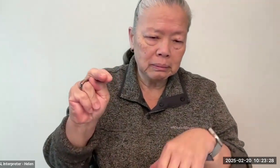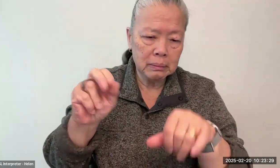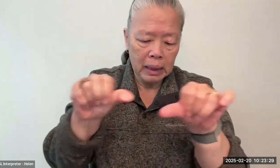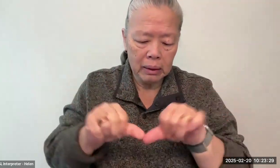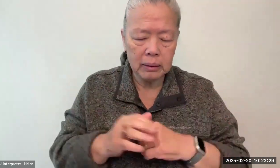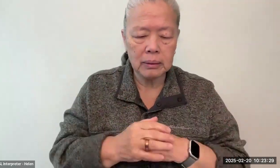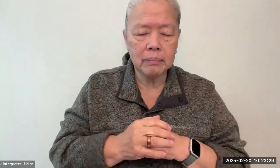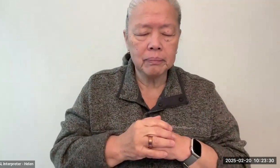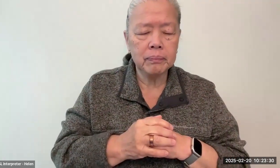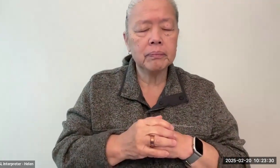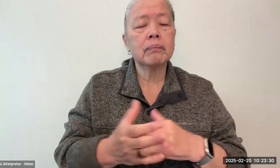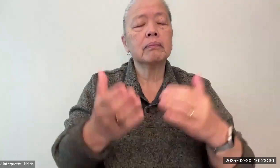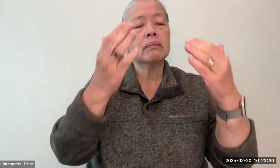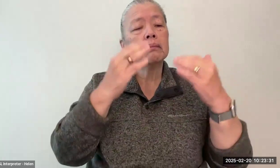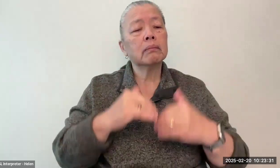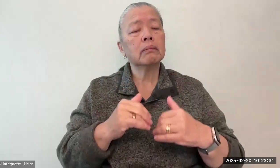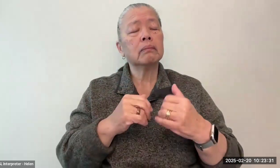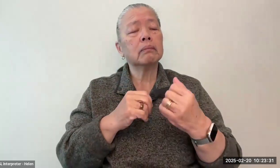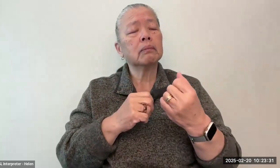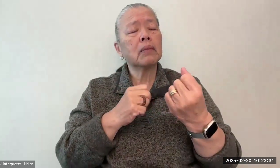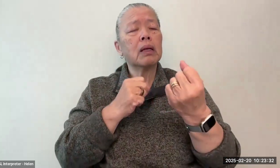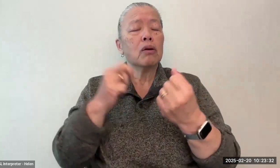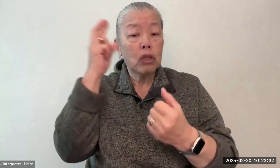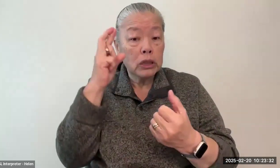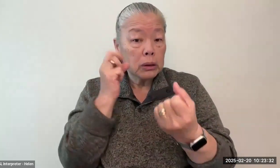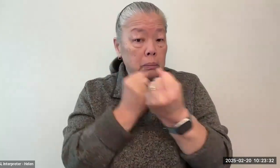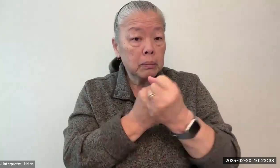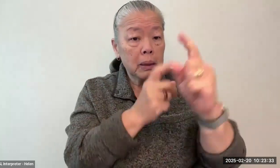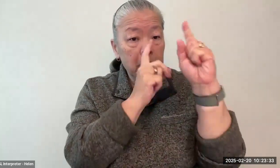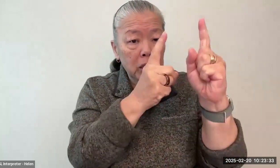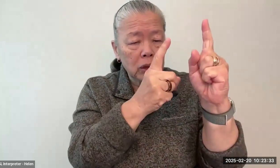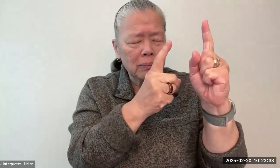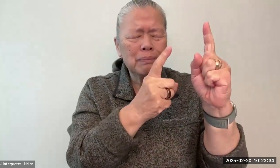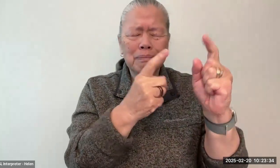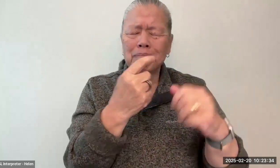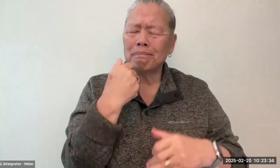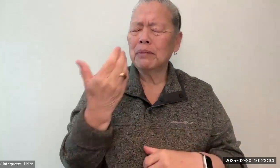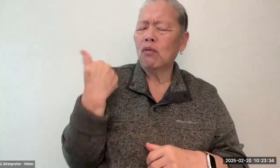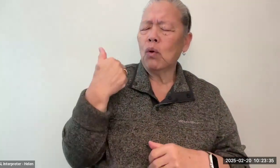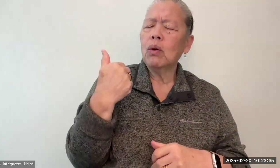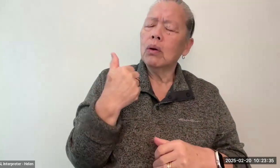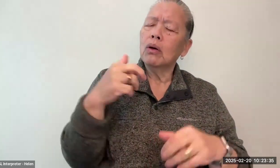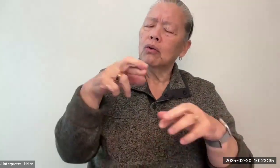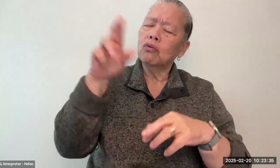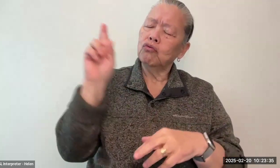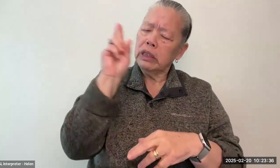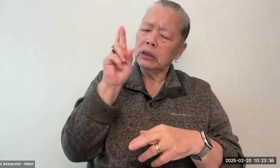is missional. As I said earlier, regionalization is tied to contextualization, which is one of the major